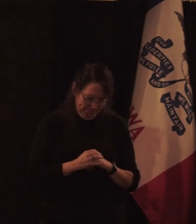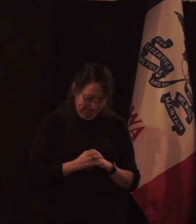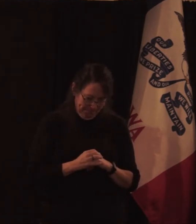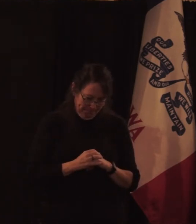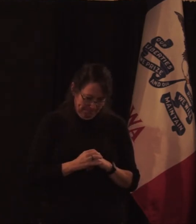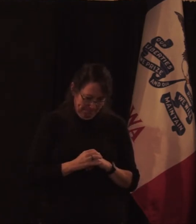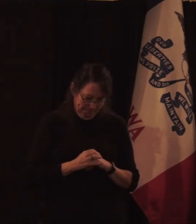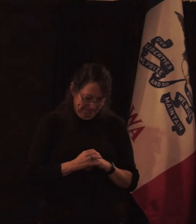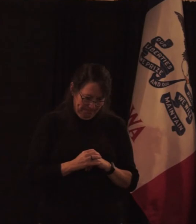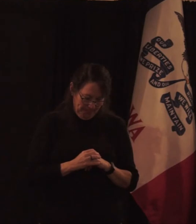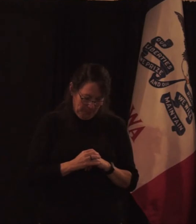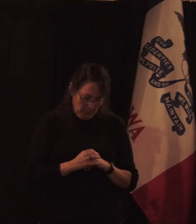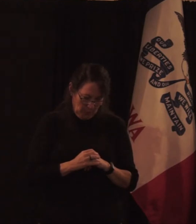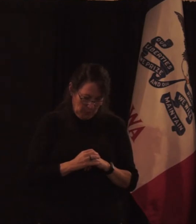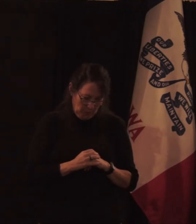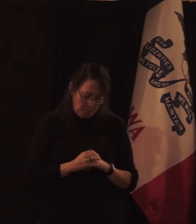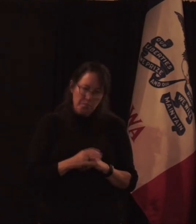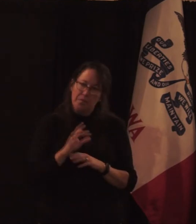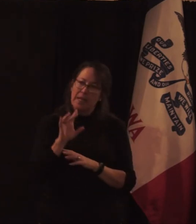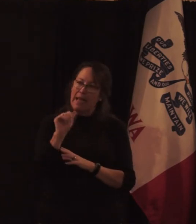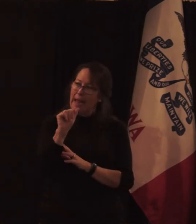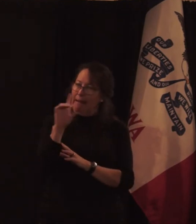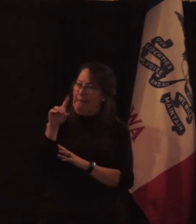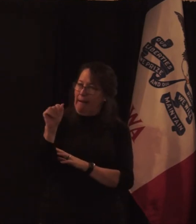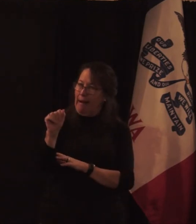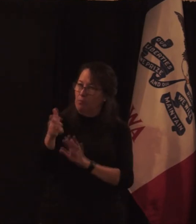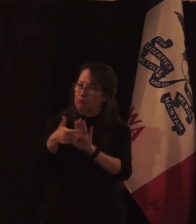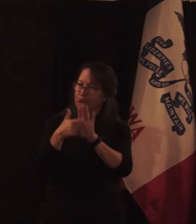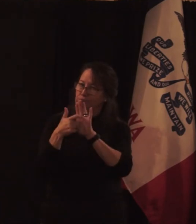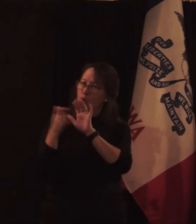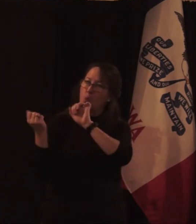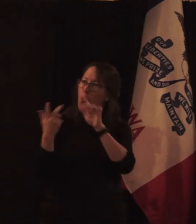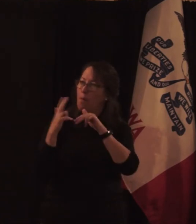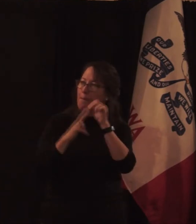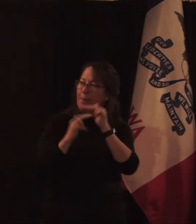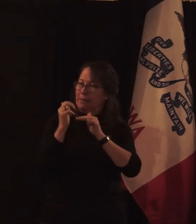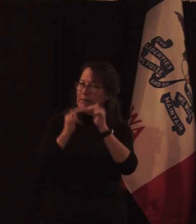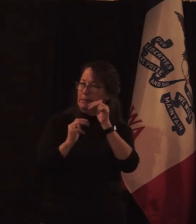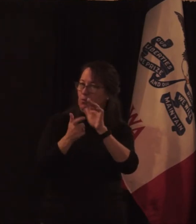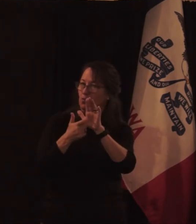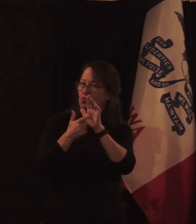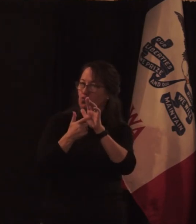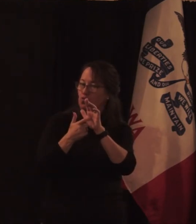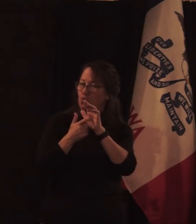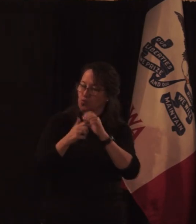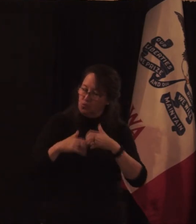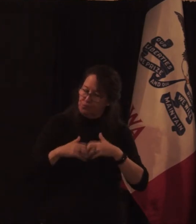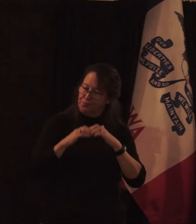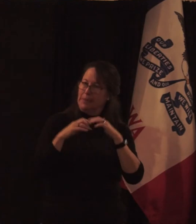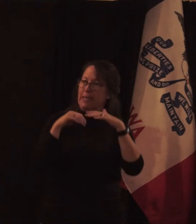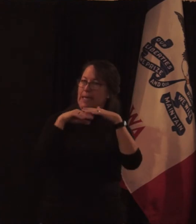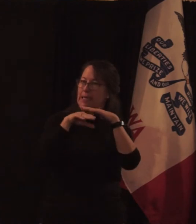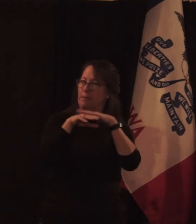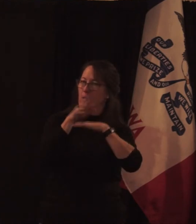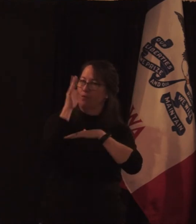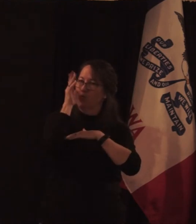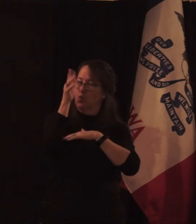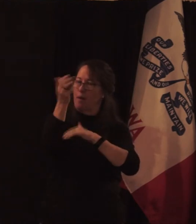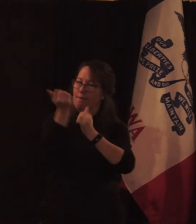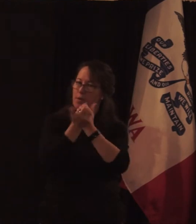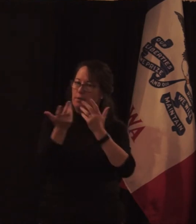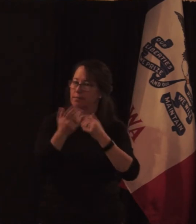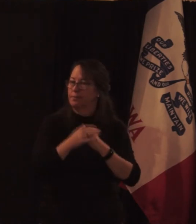So in the ADA, we mandated that all buildings must be built accessible in the future, all